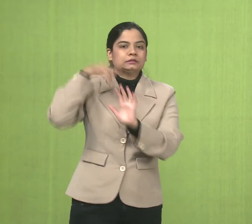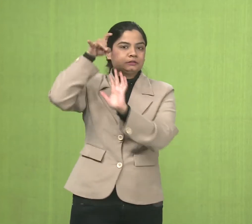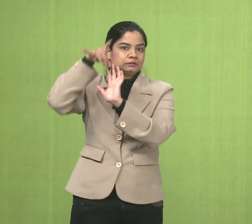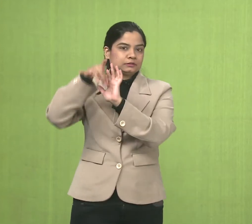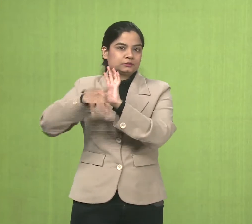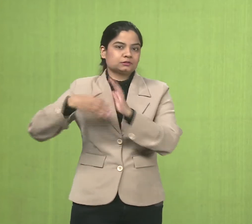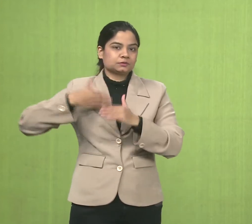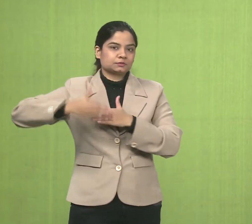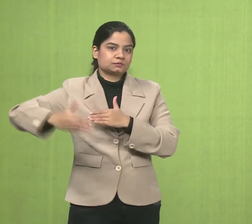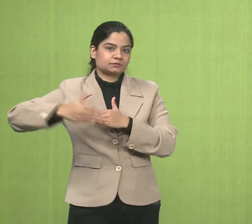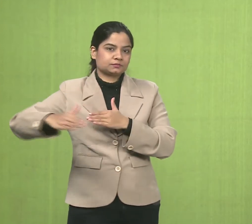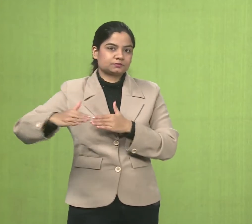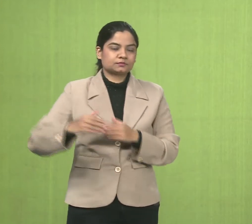the mental changes, etc.